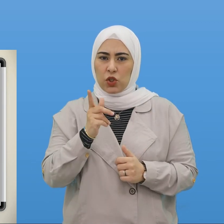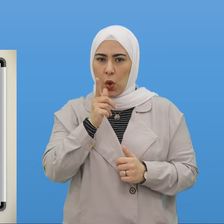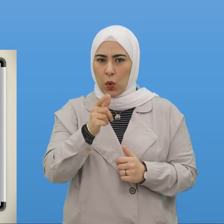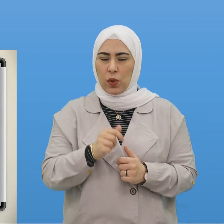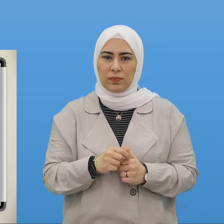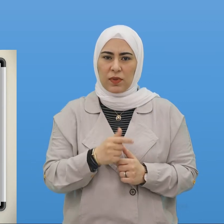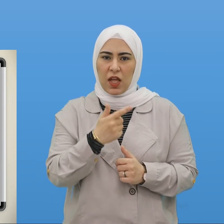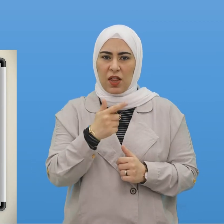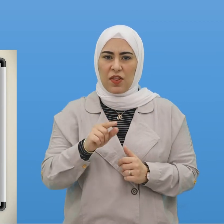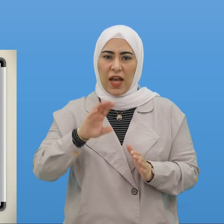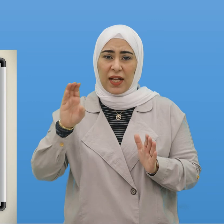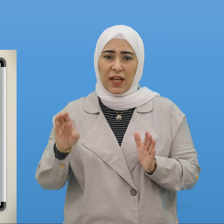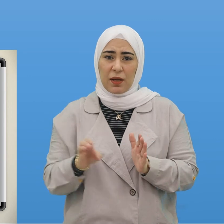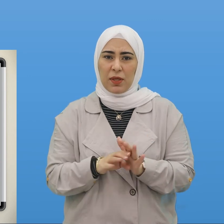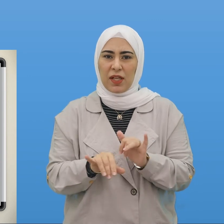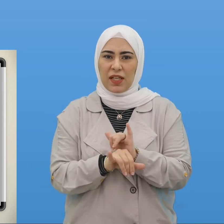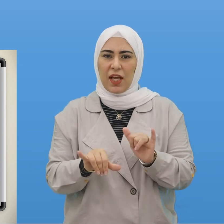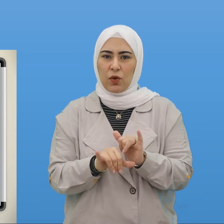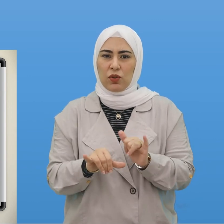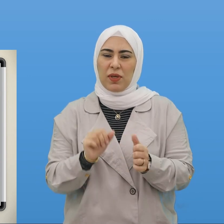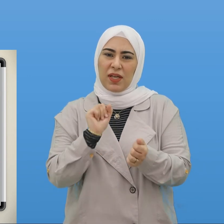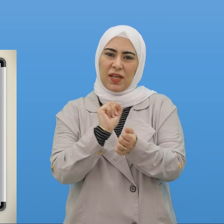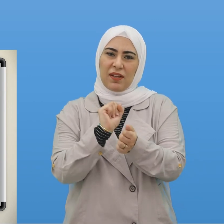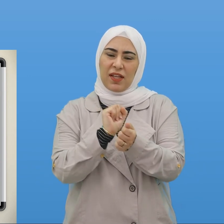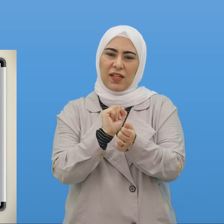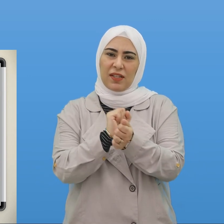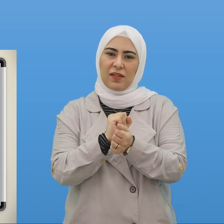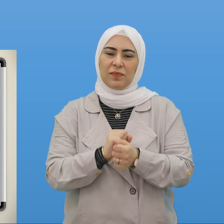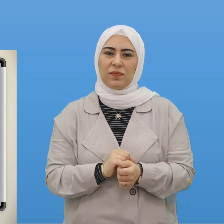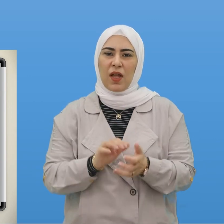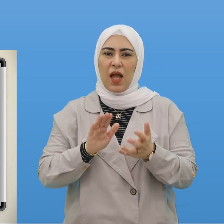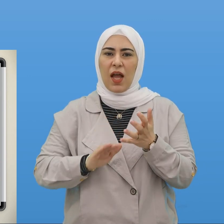detected. I can't. And the fourth idea.